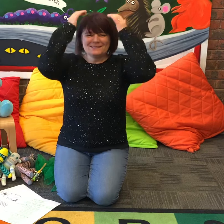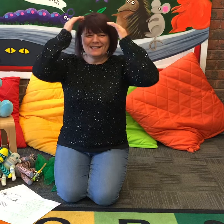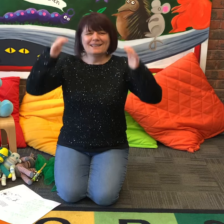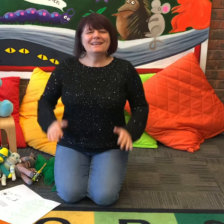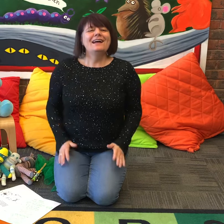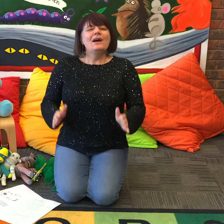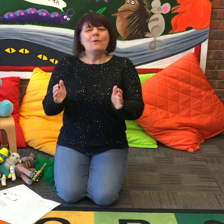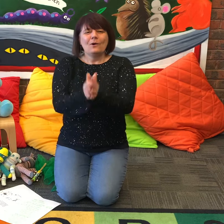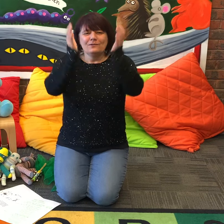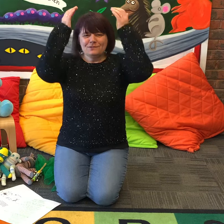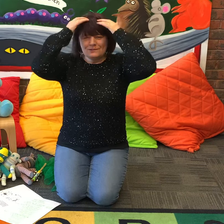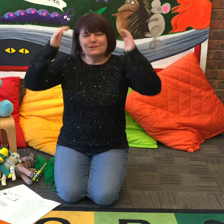sing.